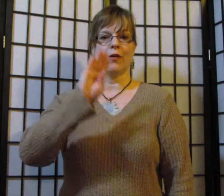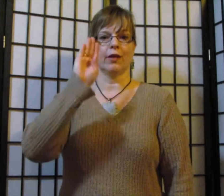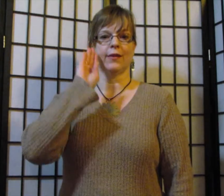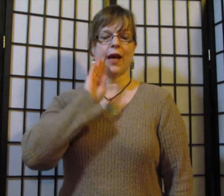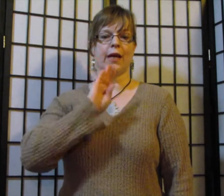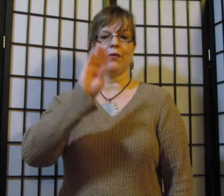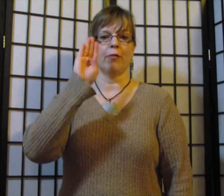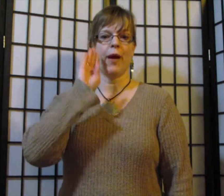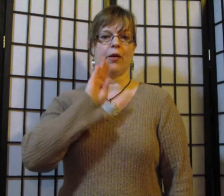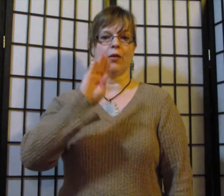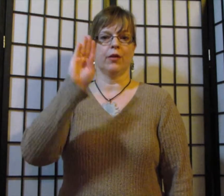the side of your mouth.